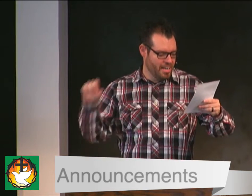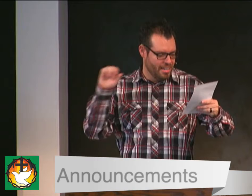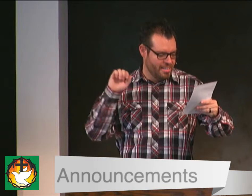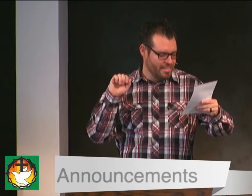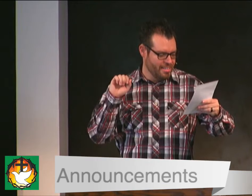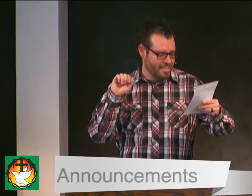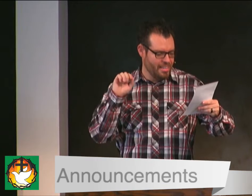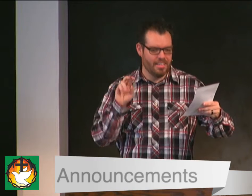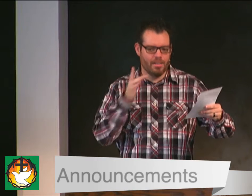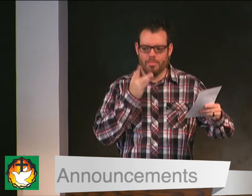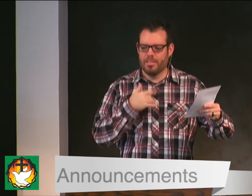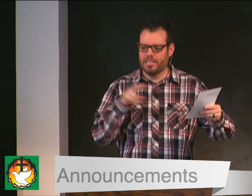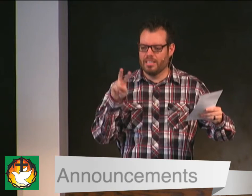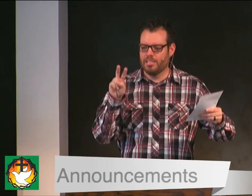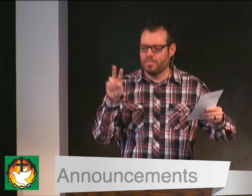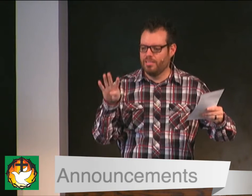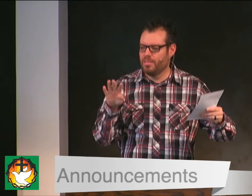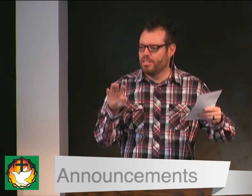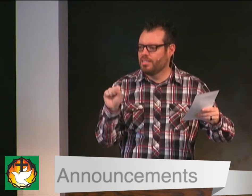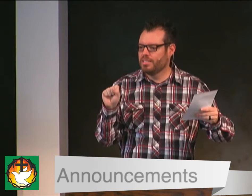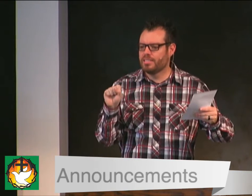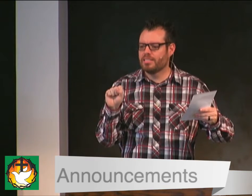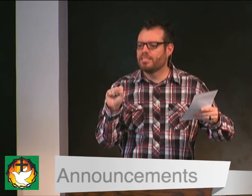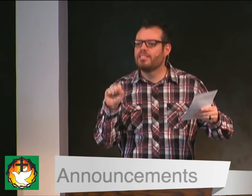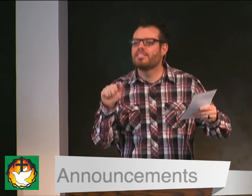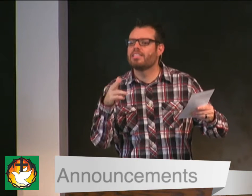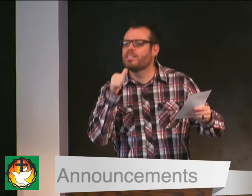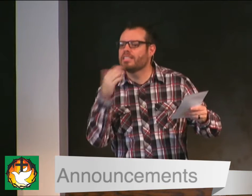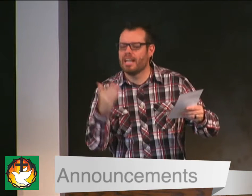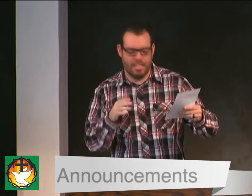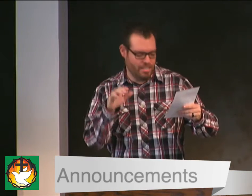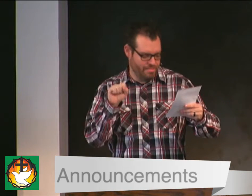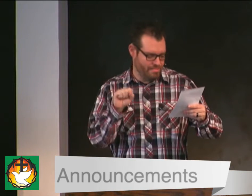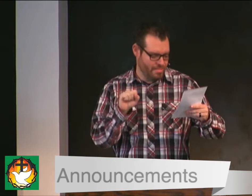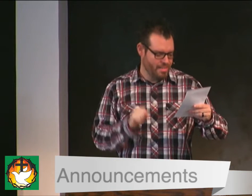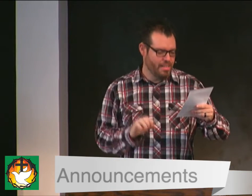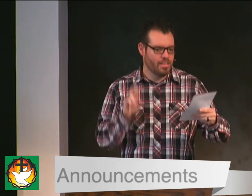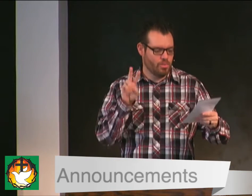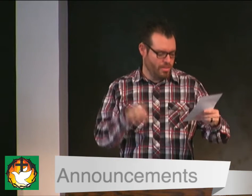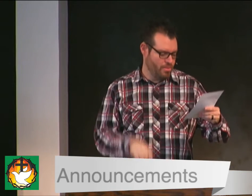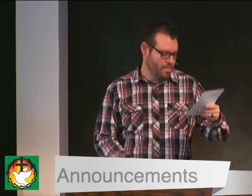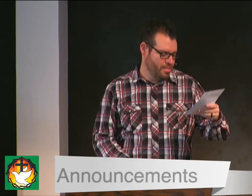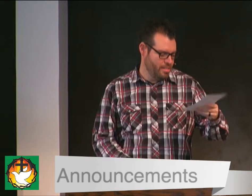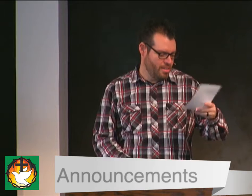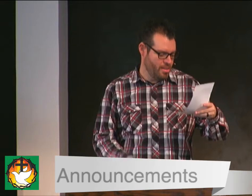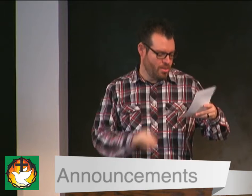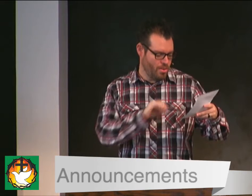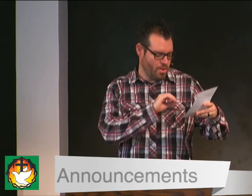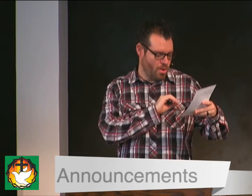Sarah. Her birthday's on the 24th. Sarah's not here.